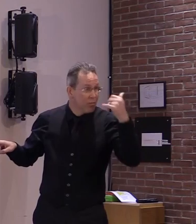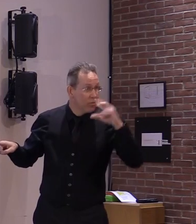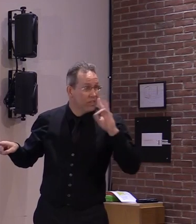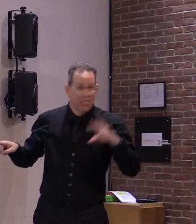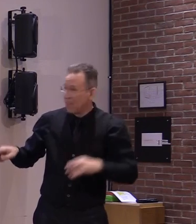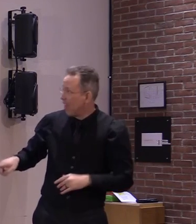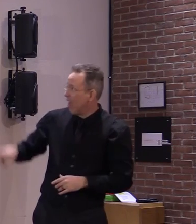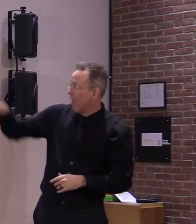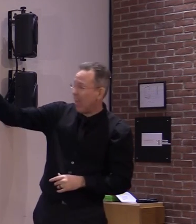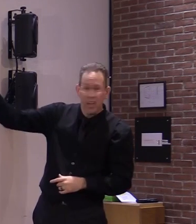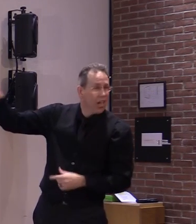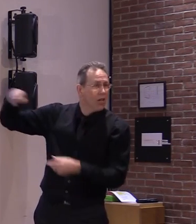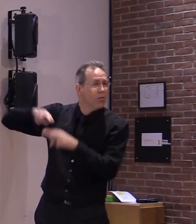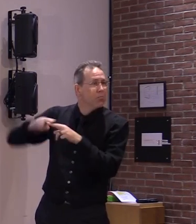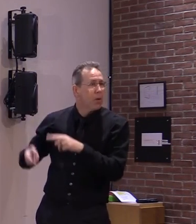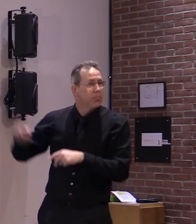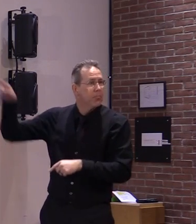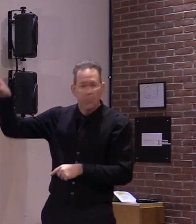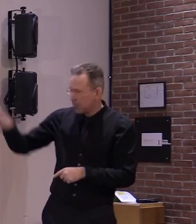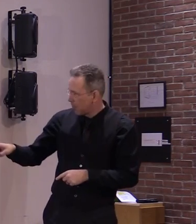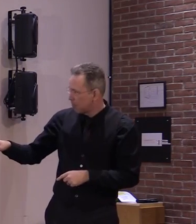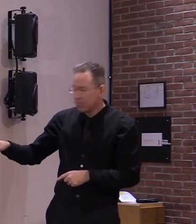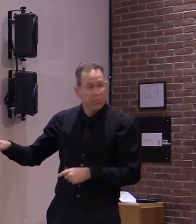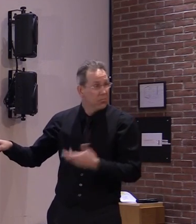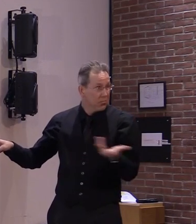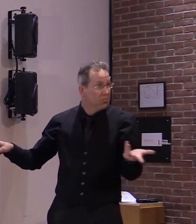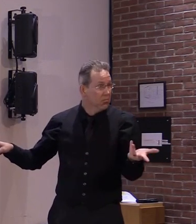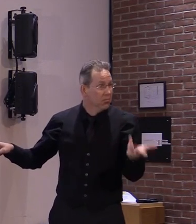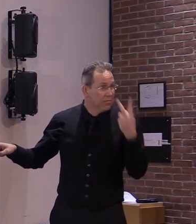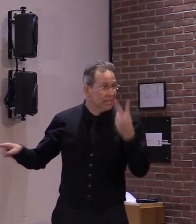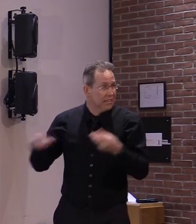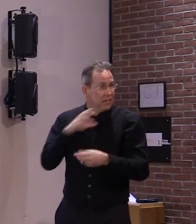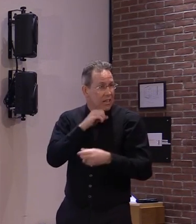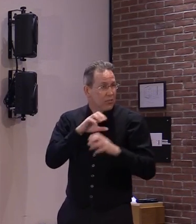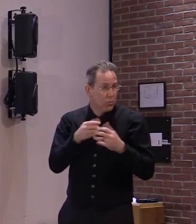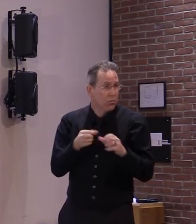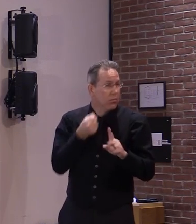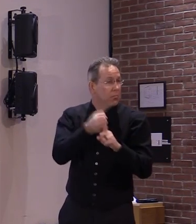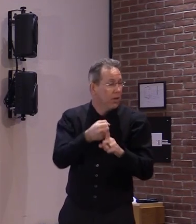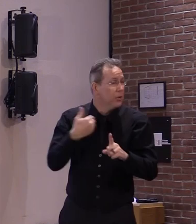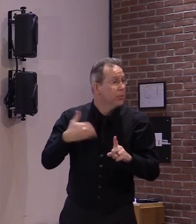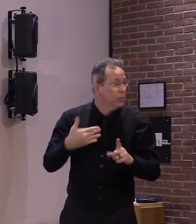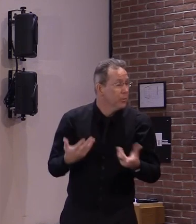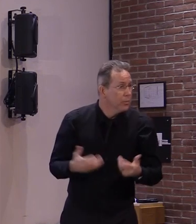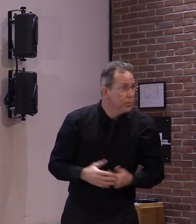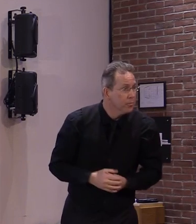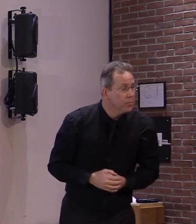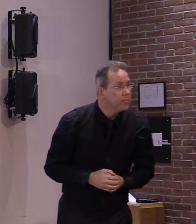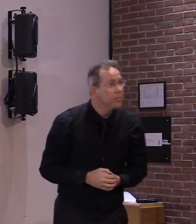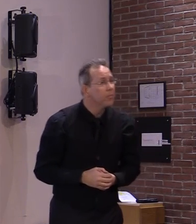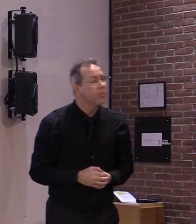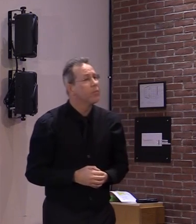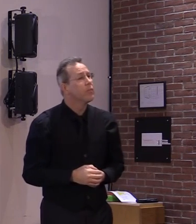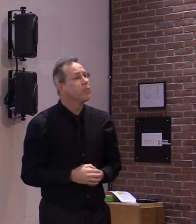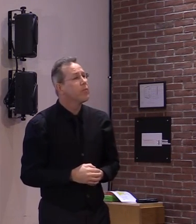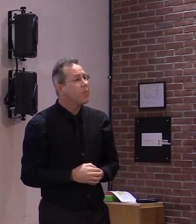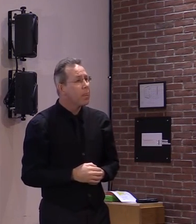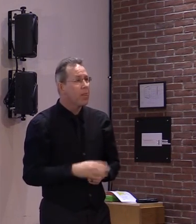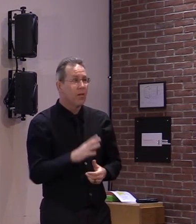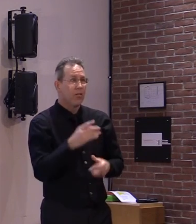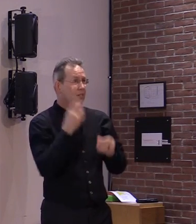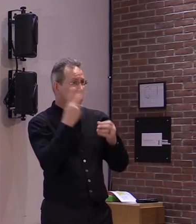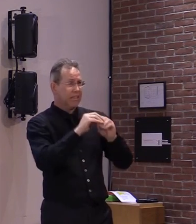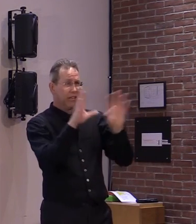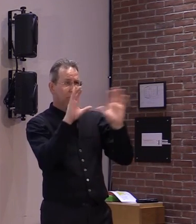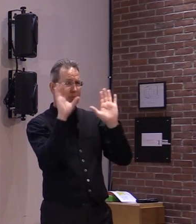cases in that age group declining 71% over the past month. And as you can clearly see, the more significant